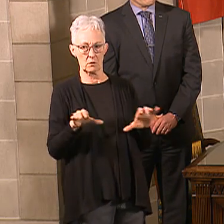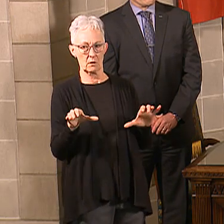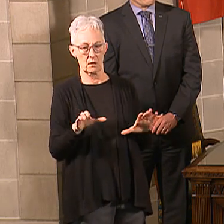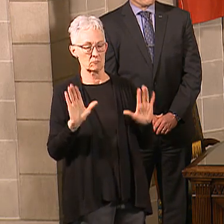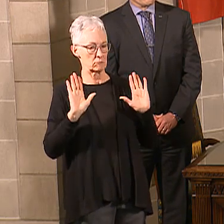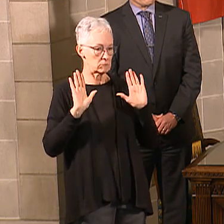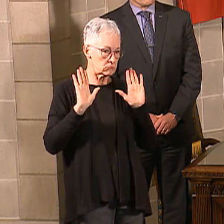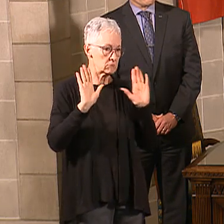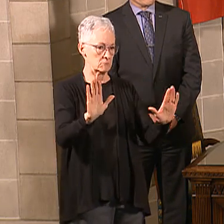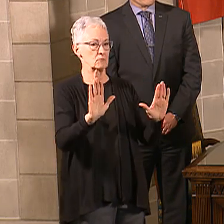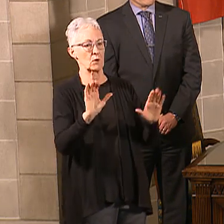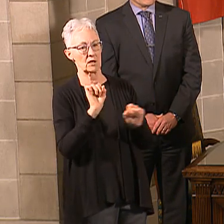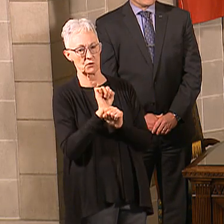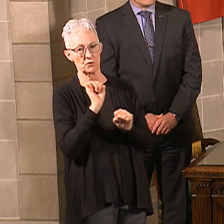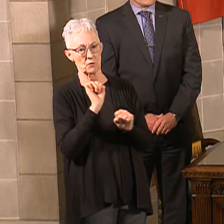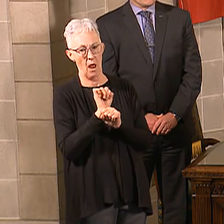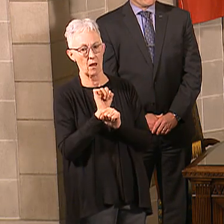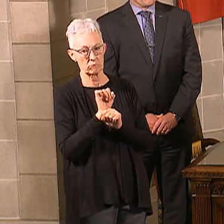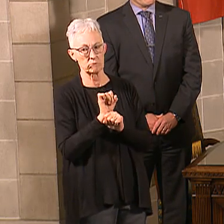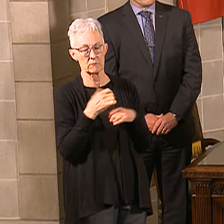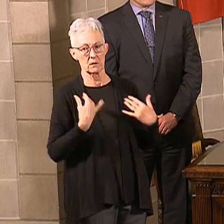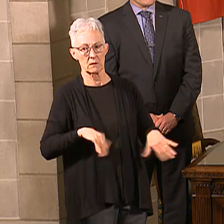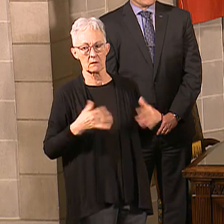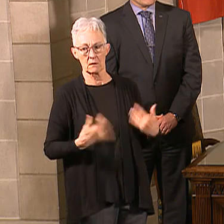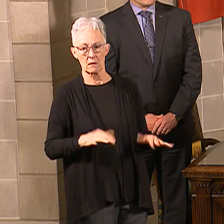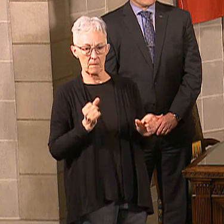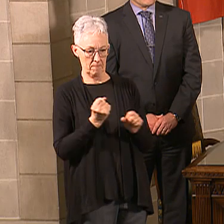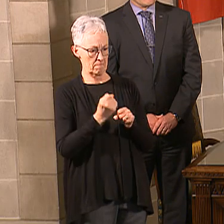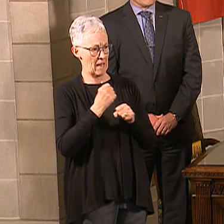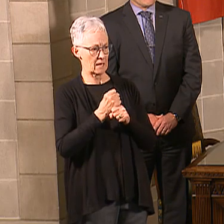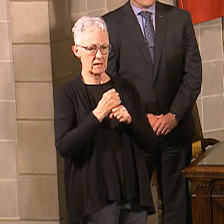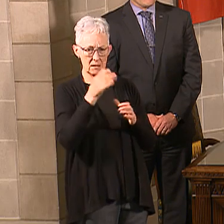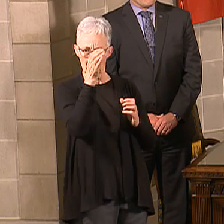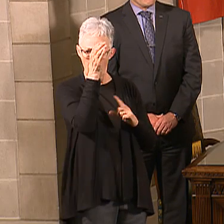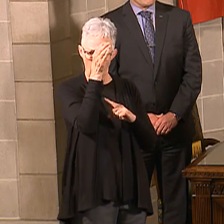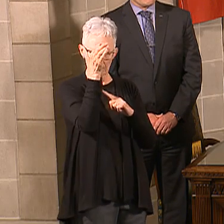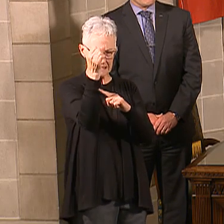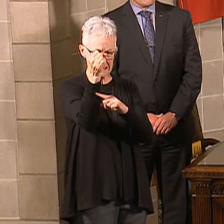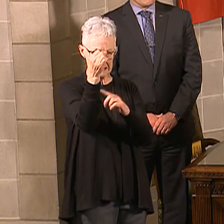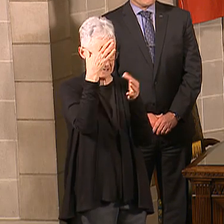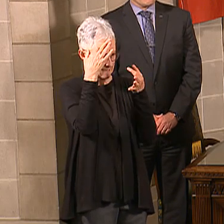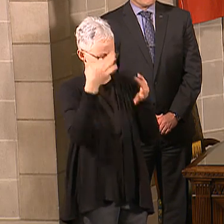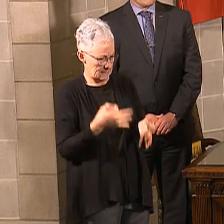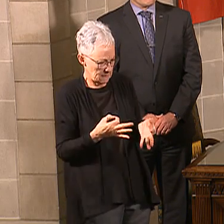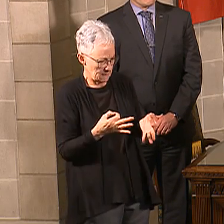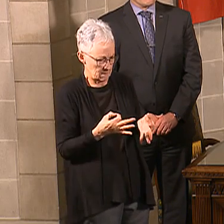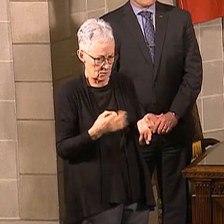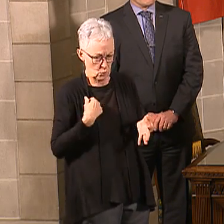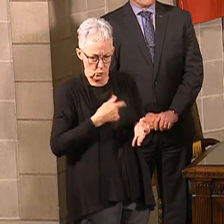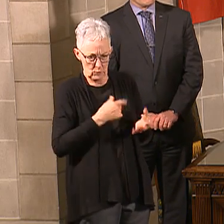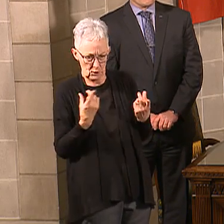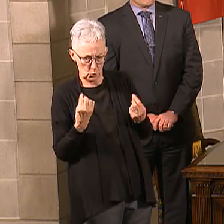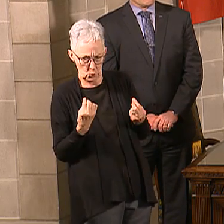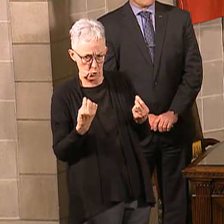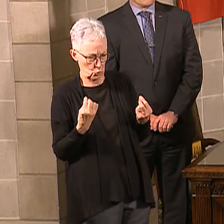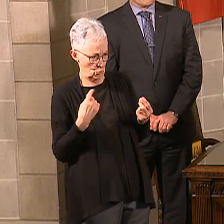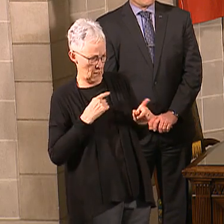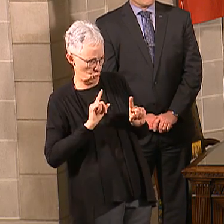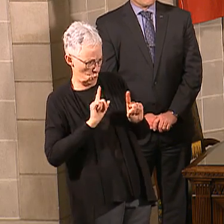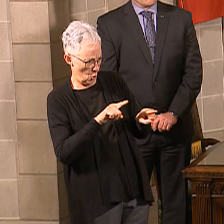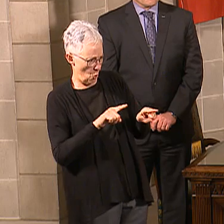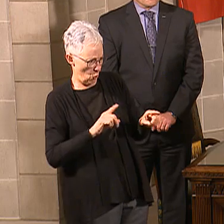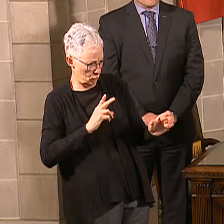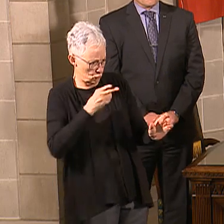job of making the common sense decisions about how we limit those groups to 10 people or